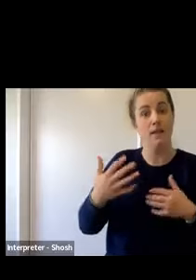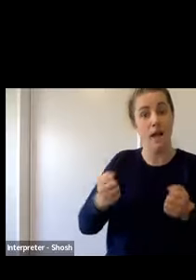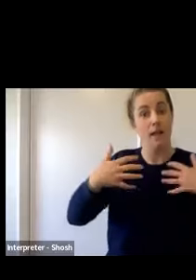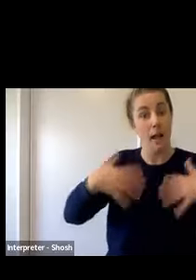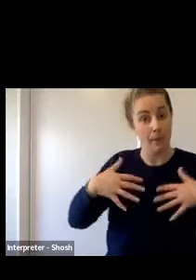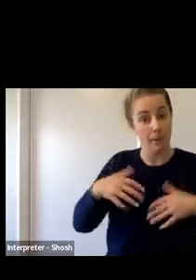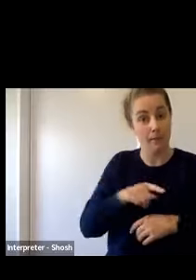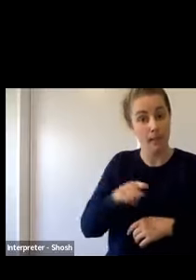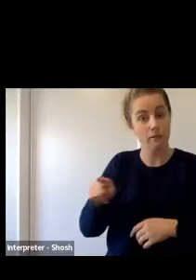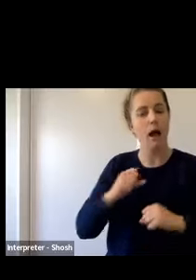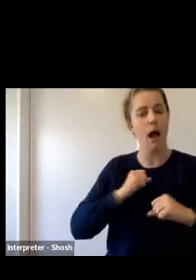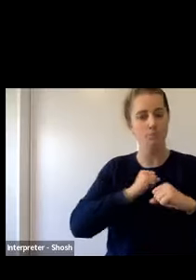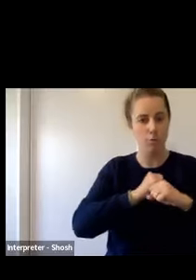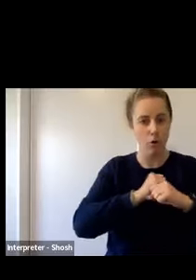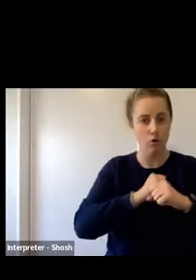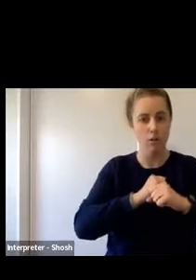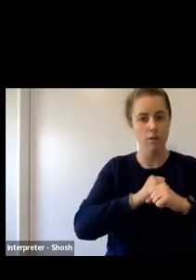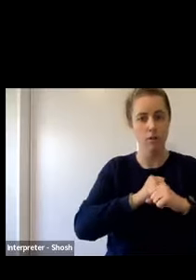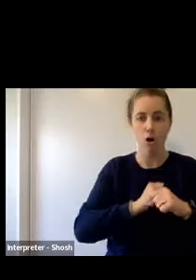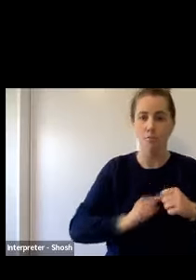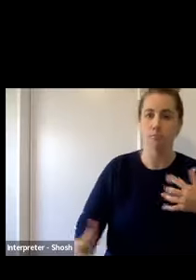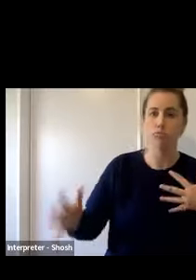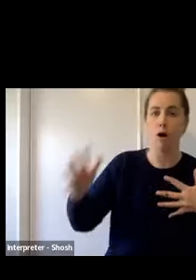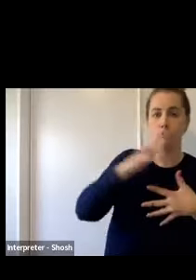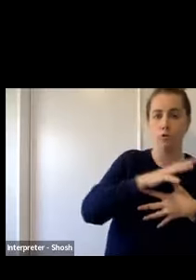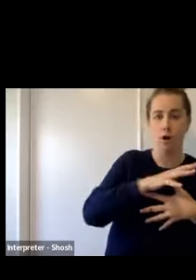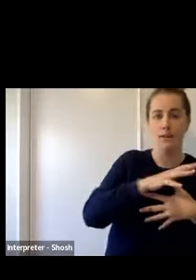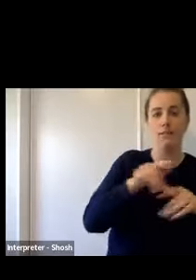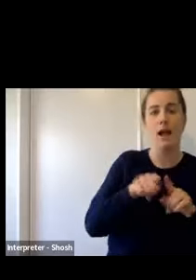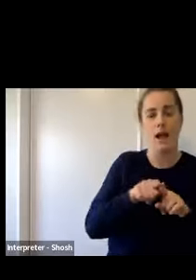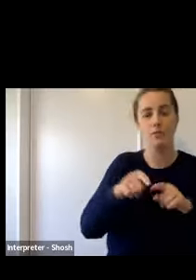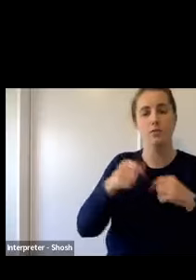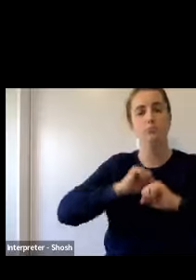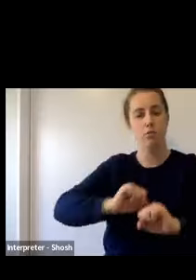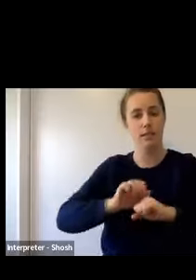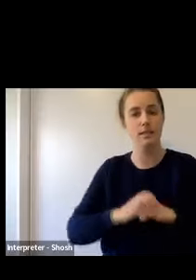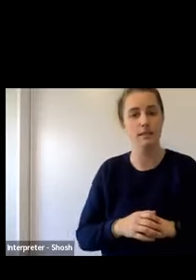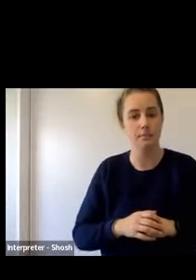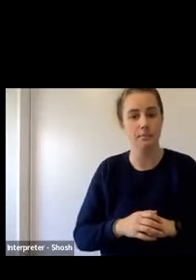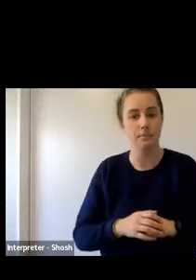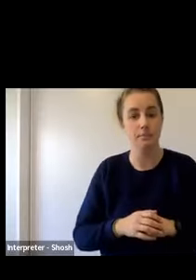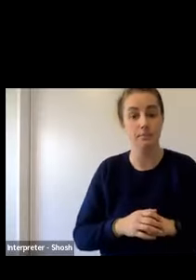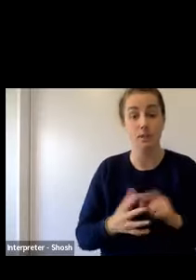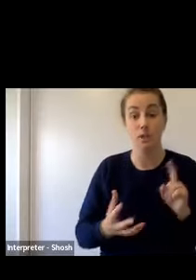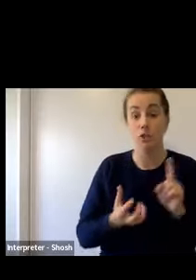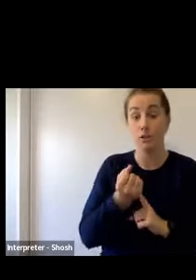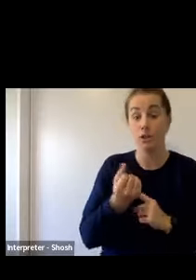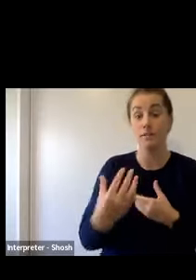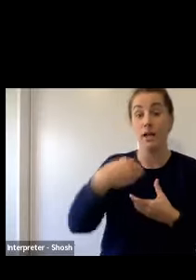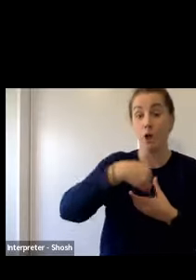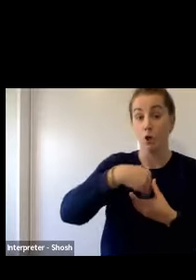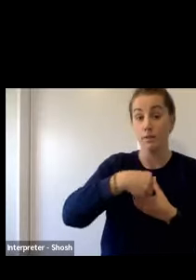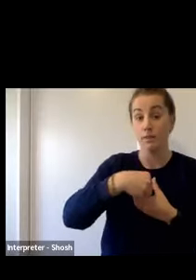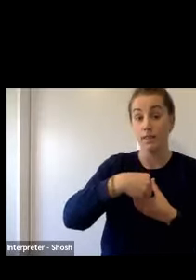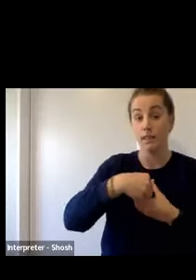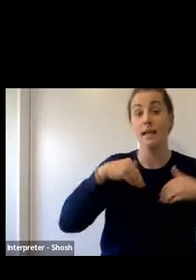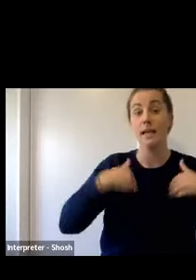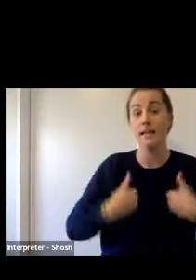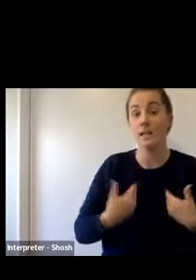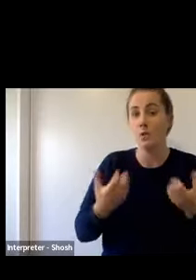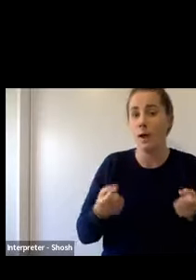epilepsy are promoted, prioritized, and protected. To achieve this inclusivity, there needs